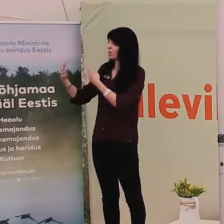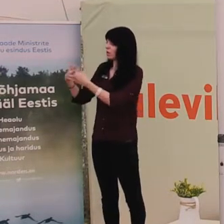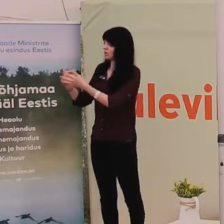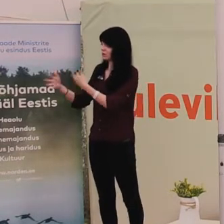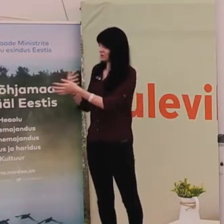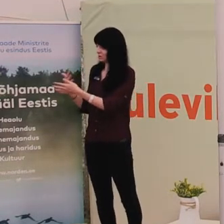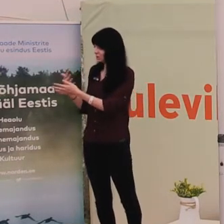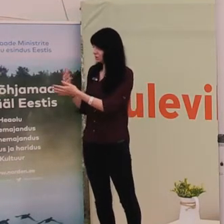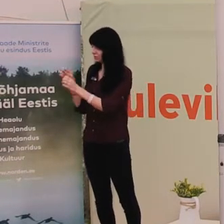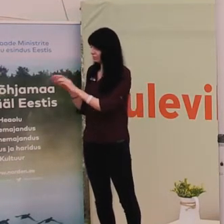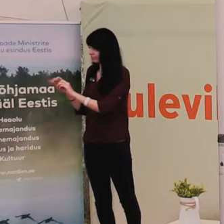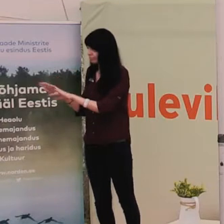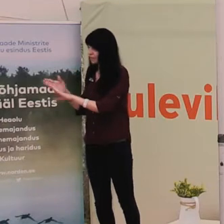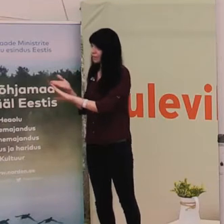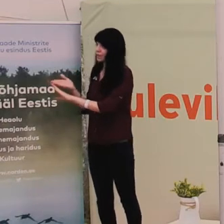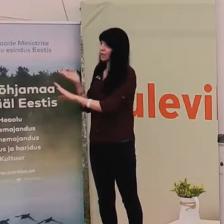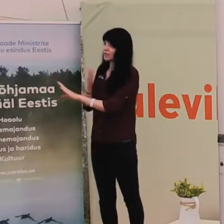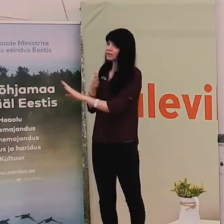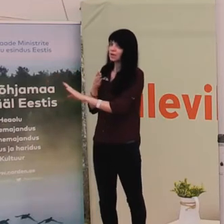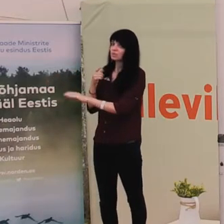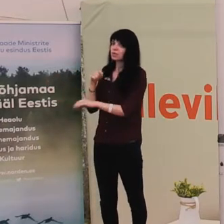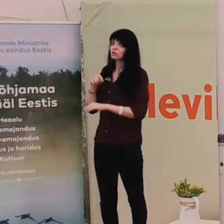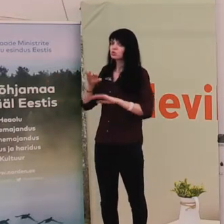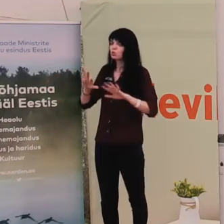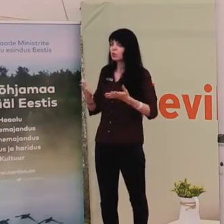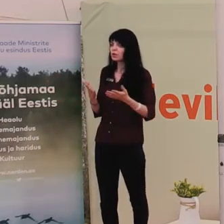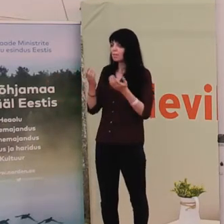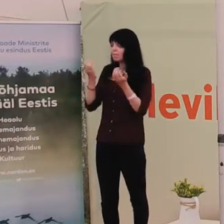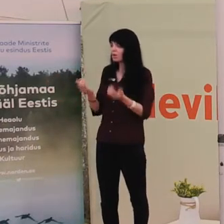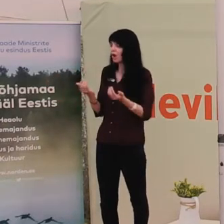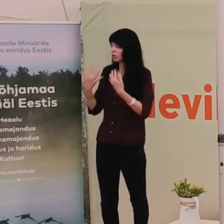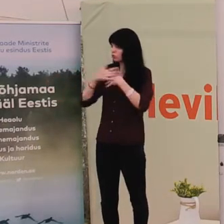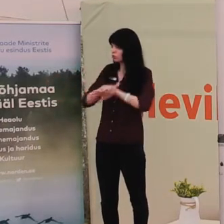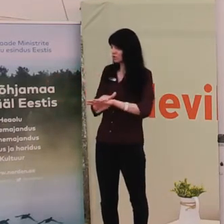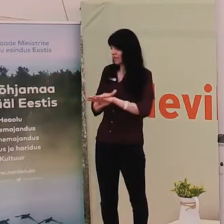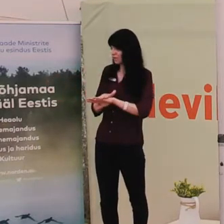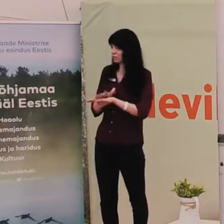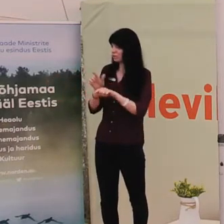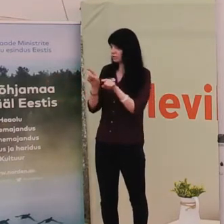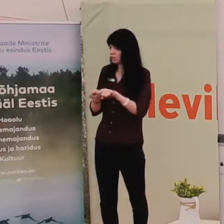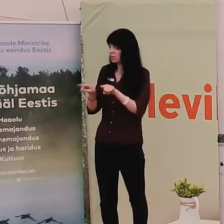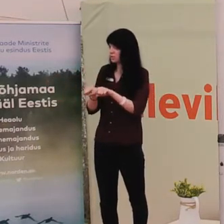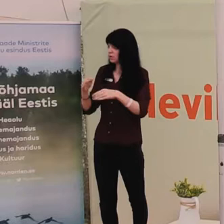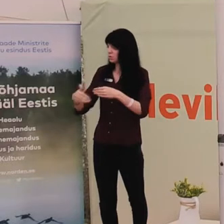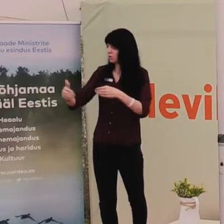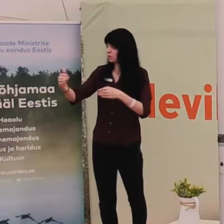we continue as we are going, what is this worst possible scenario? Where will we end up? What